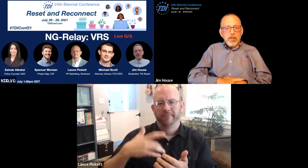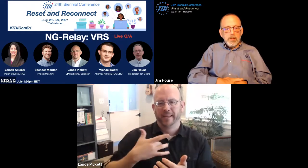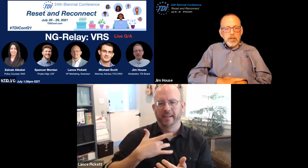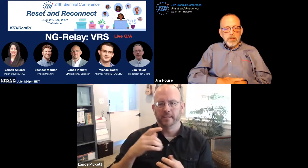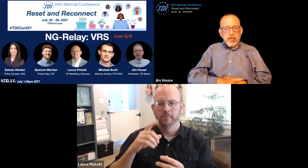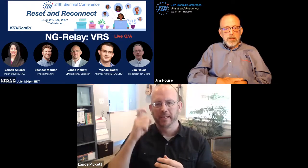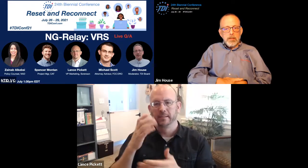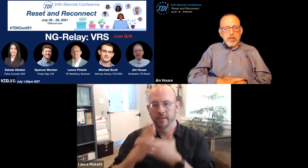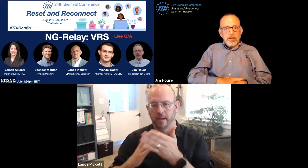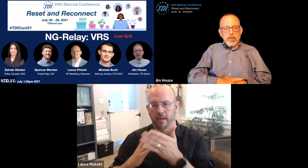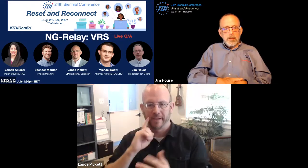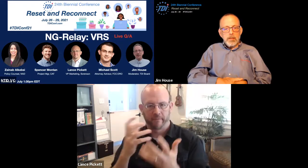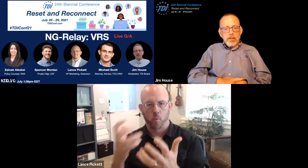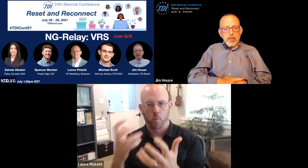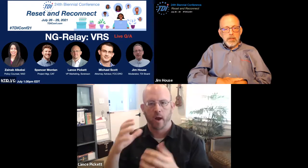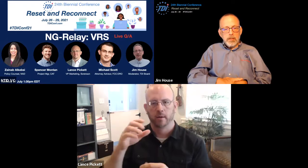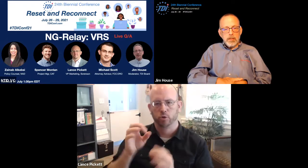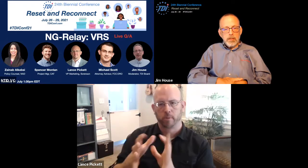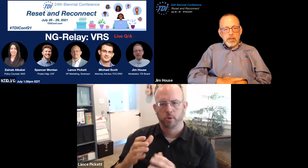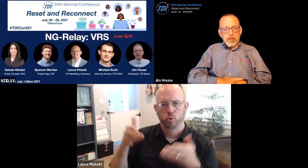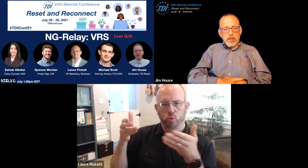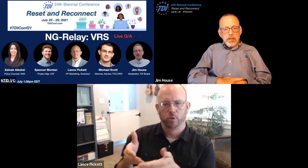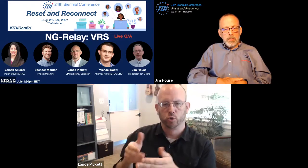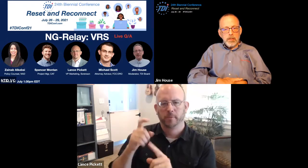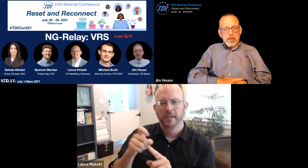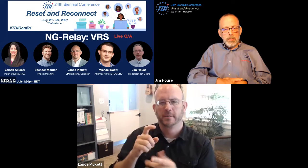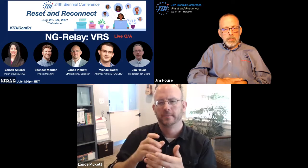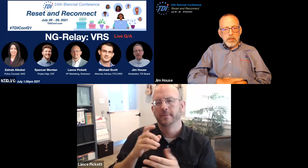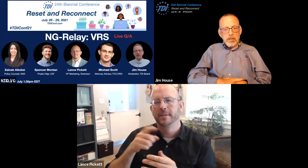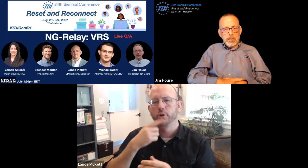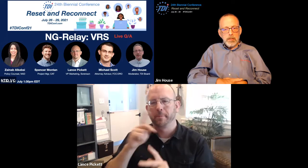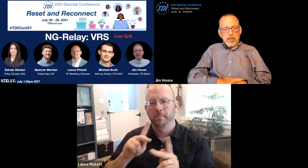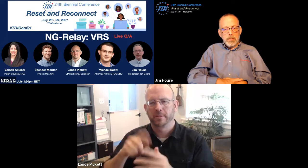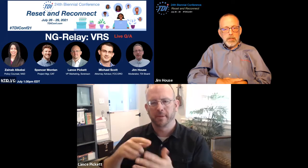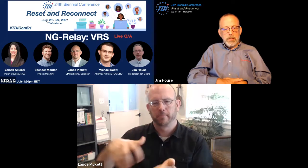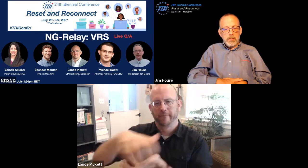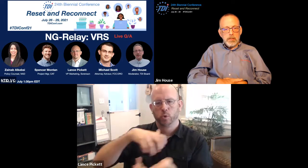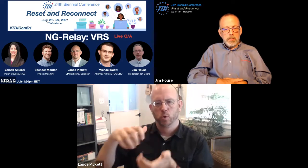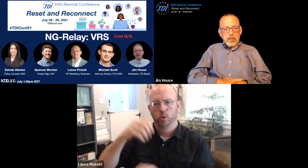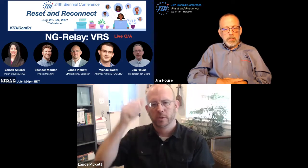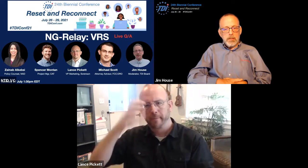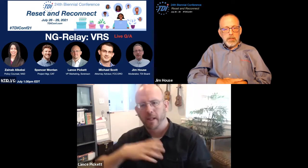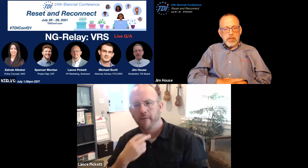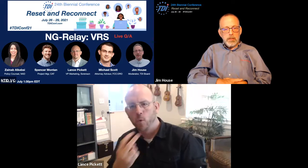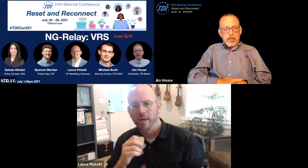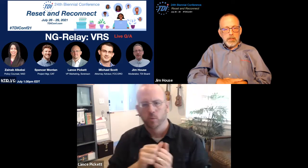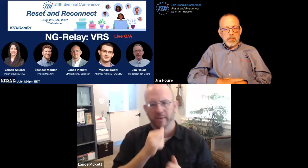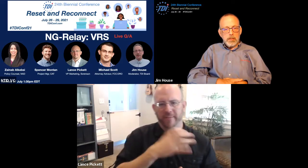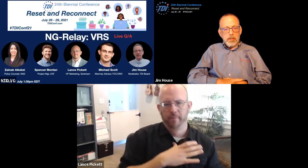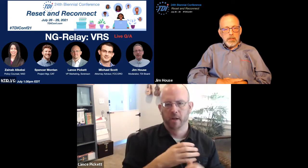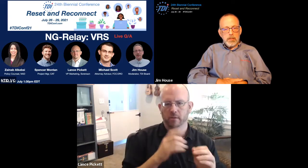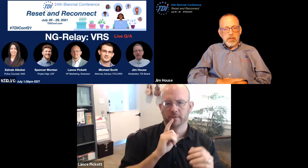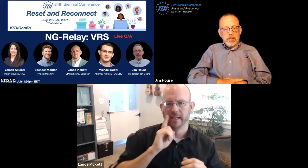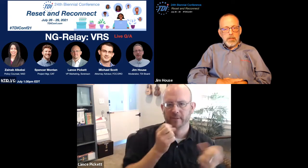I have mixed feelings about this because some deaf people want the interpreter to introduce, because hearing people can sometimes